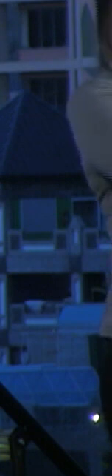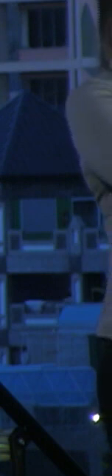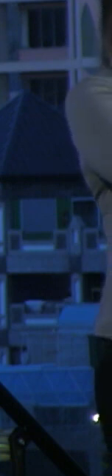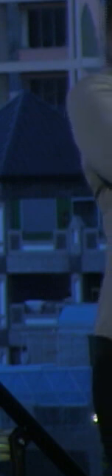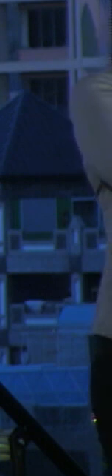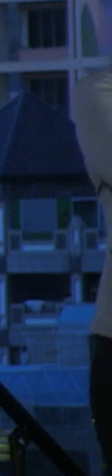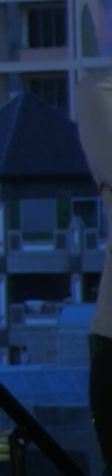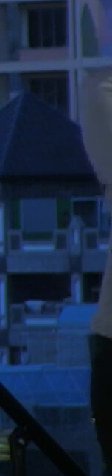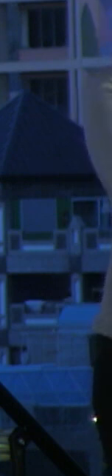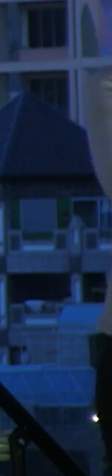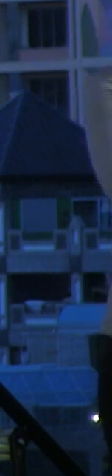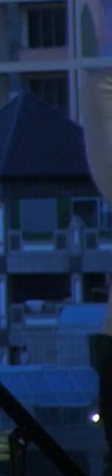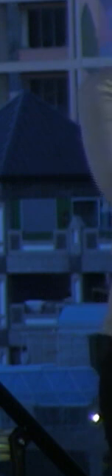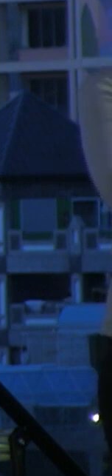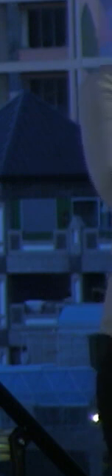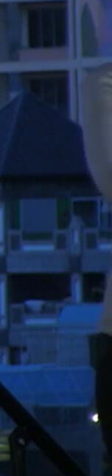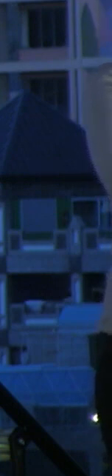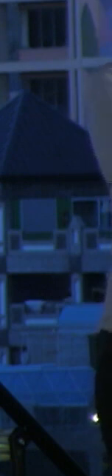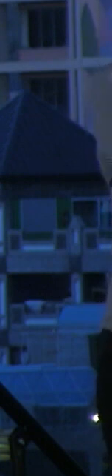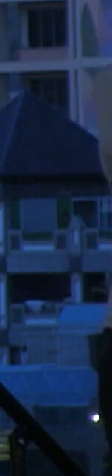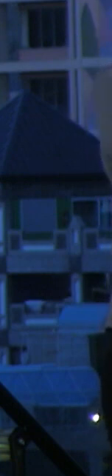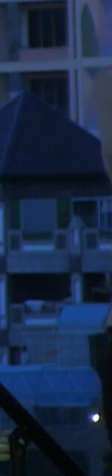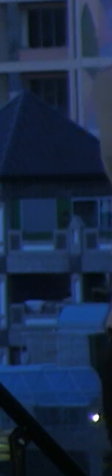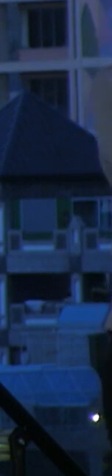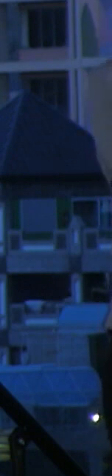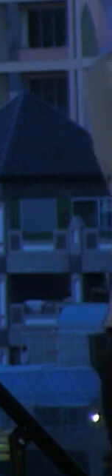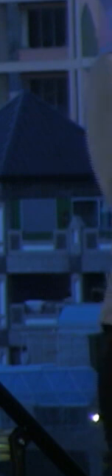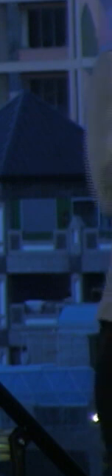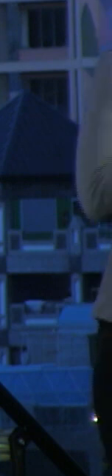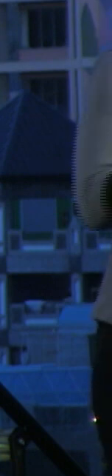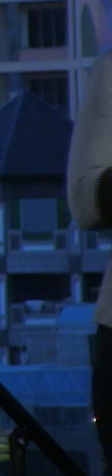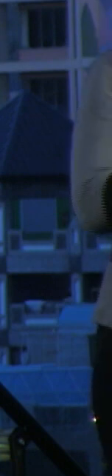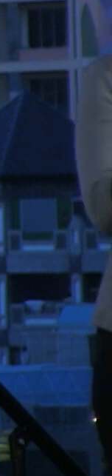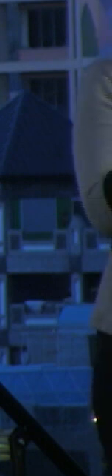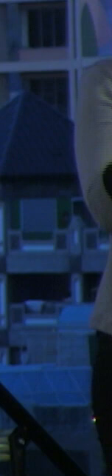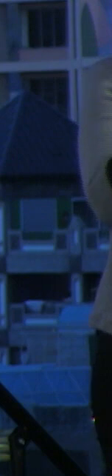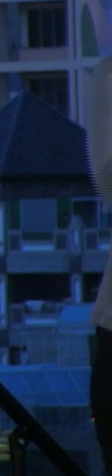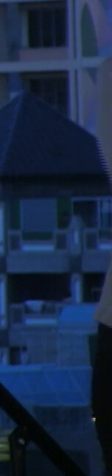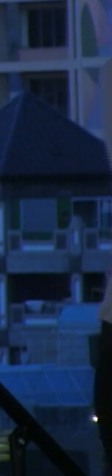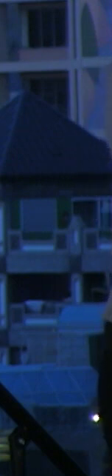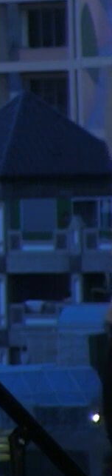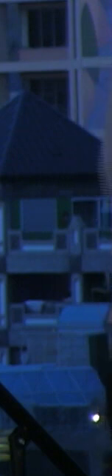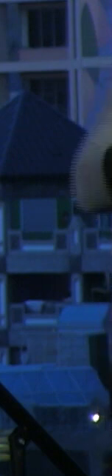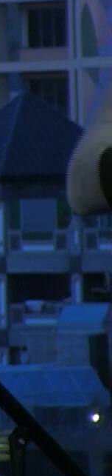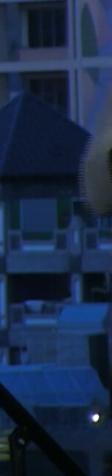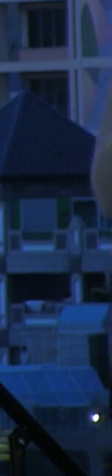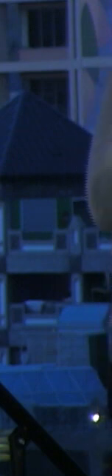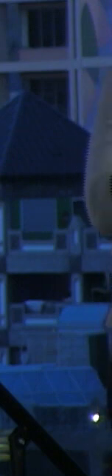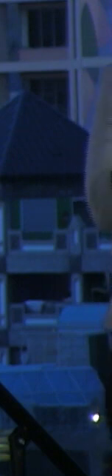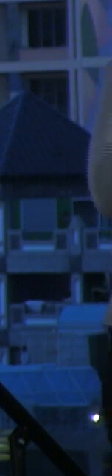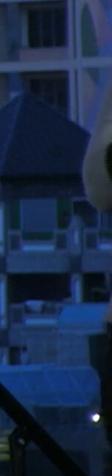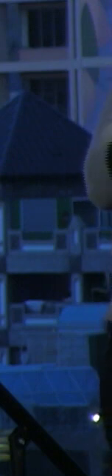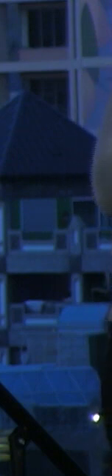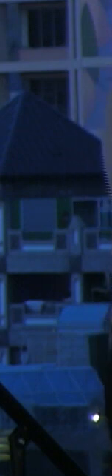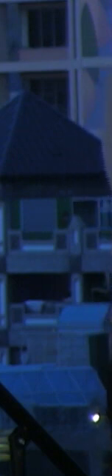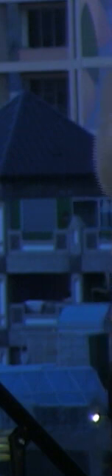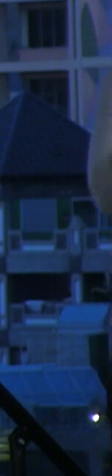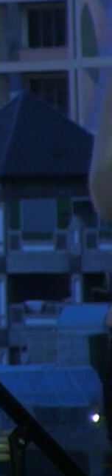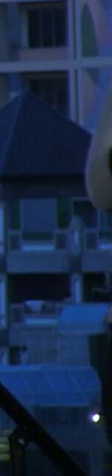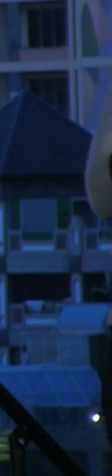do. A lot of times infantry soldiers are beep, beep, beep, MP, beep, beep, MPs. Well, everybody was